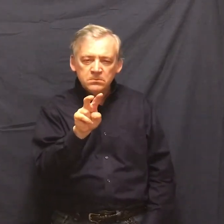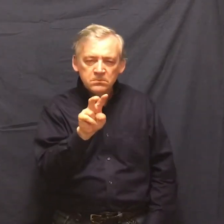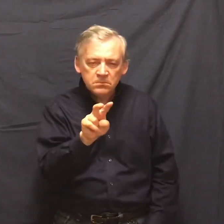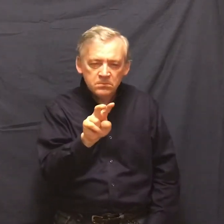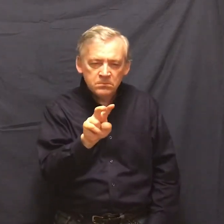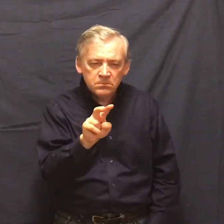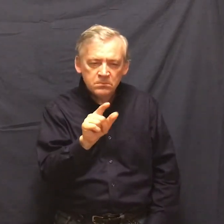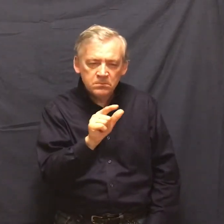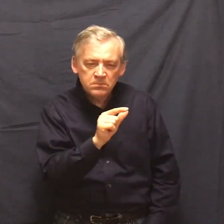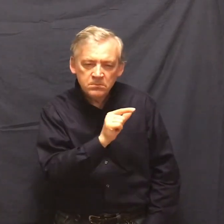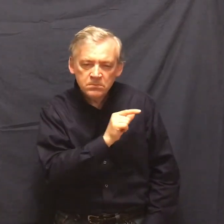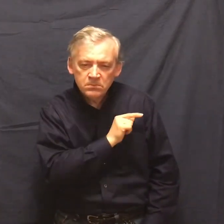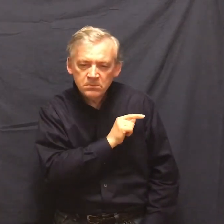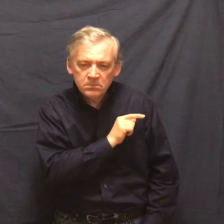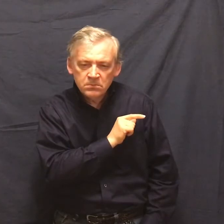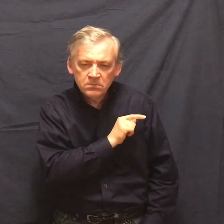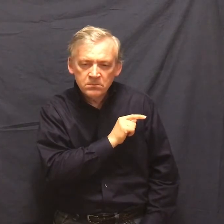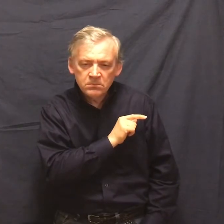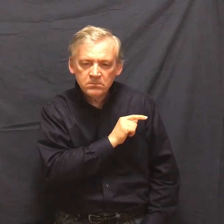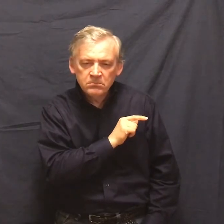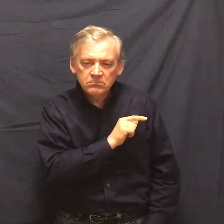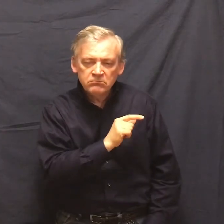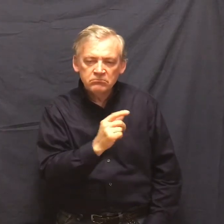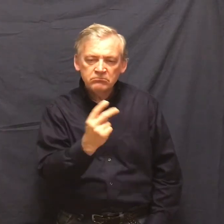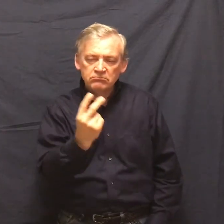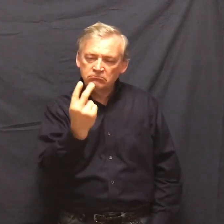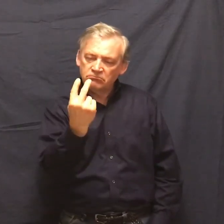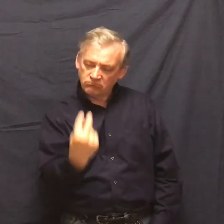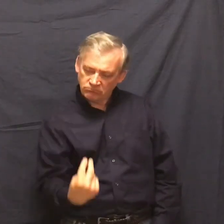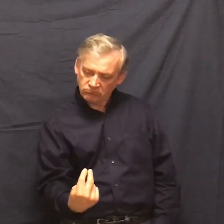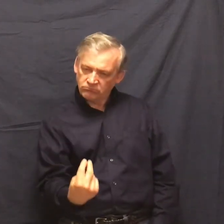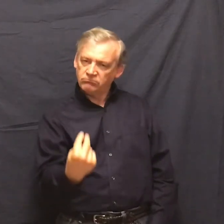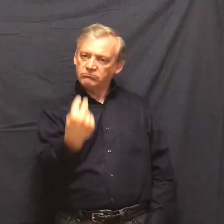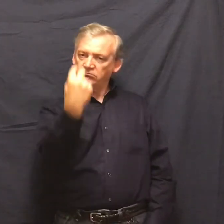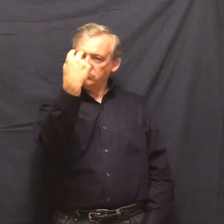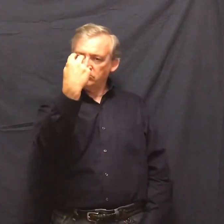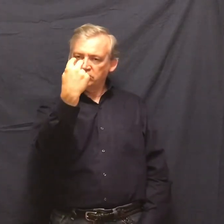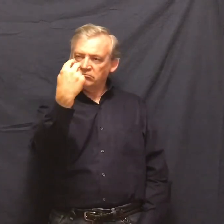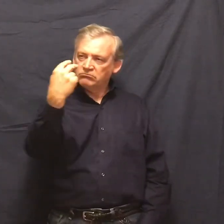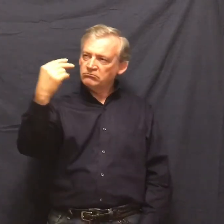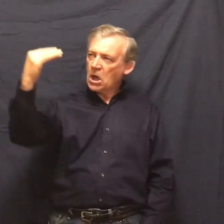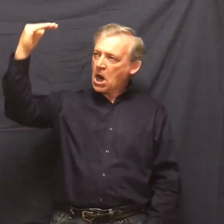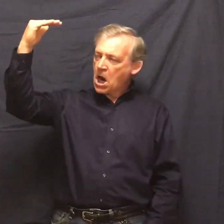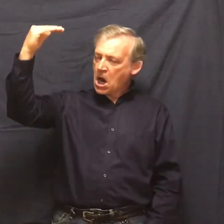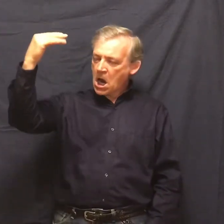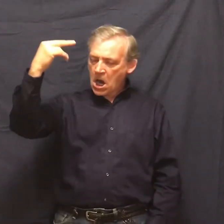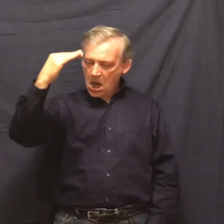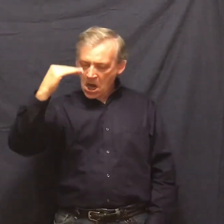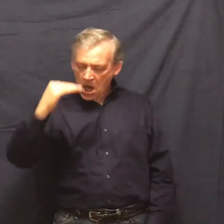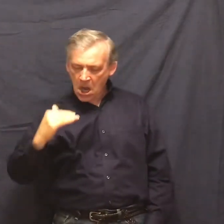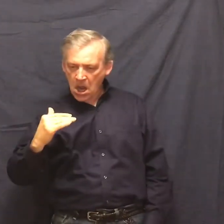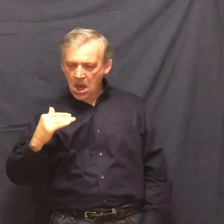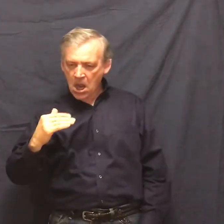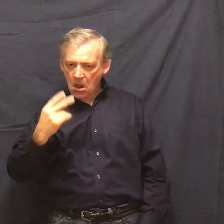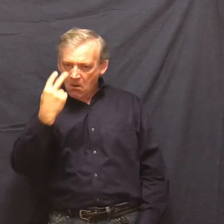His eyes flashed over George, took in his height, measured his reach, looked at his trim middle.